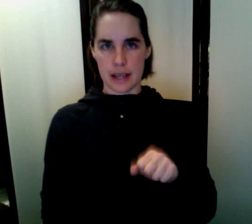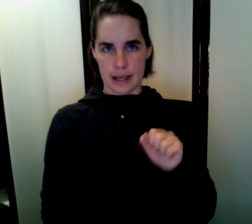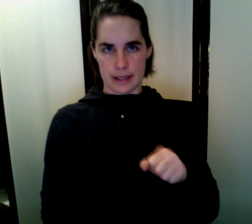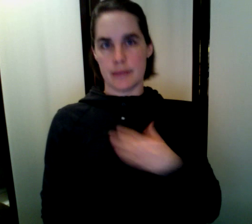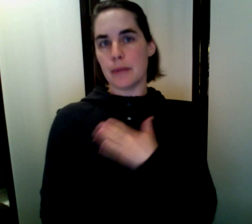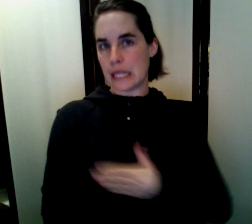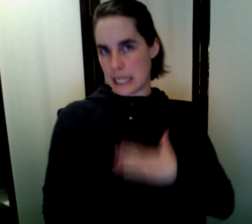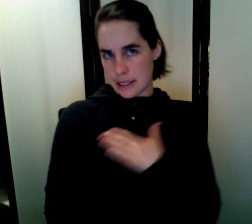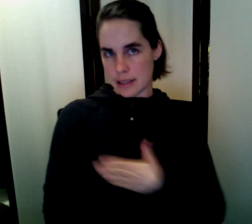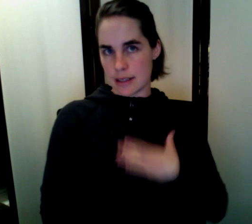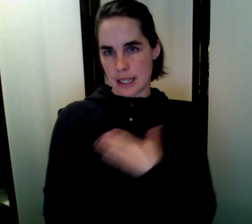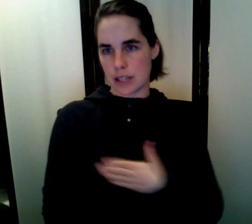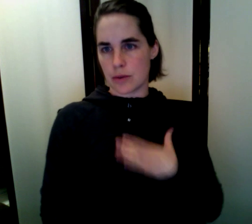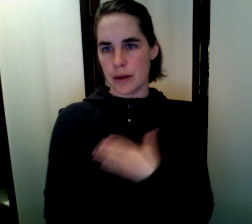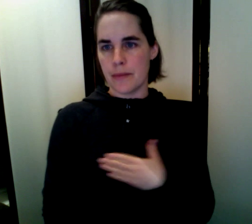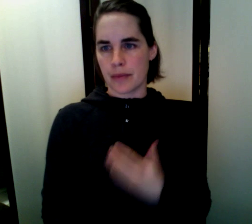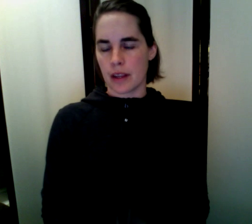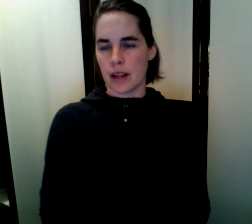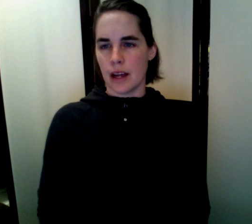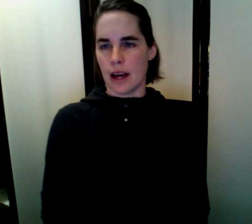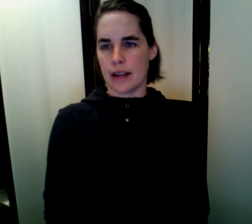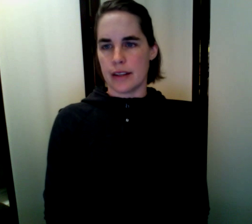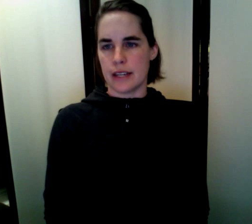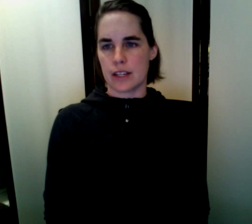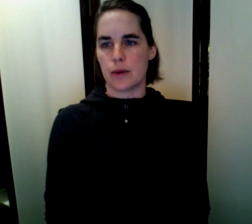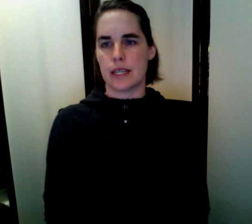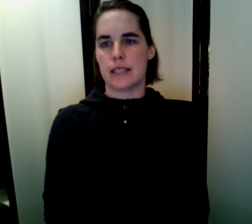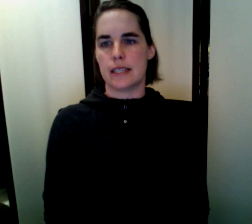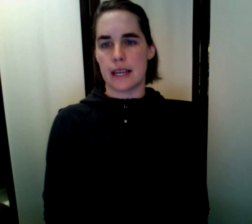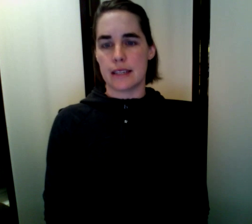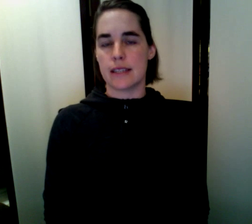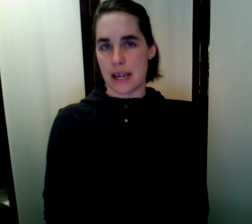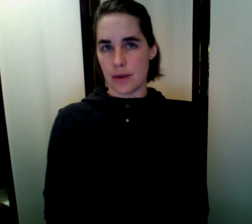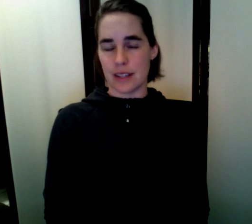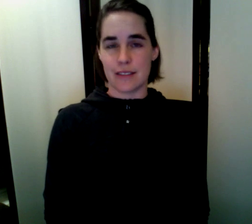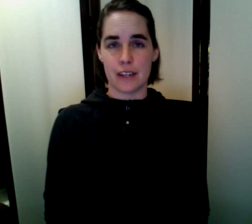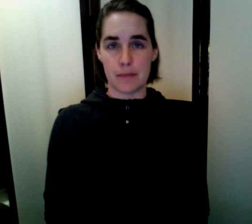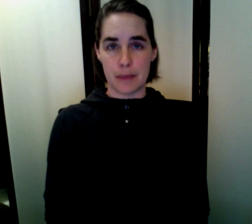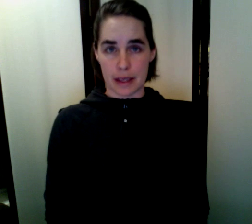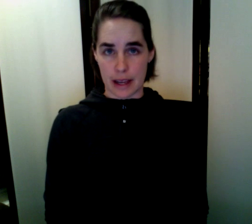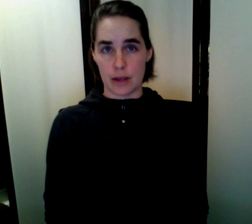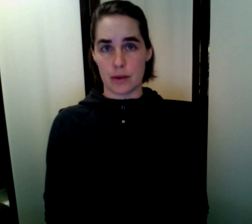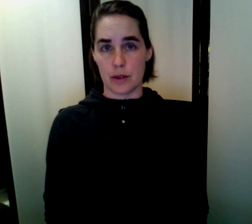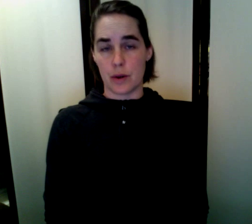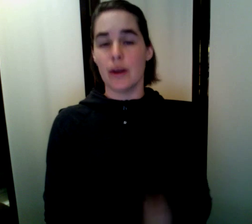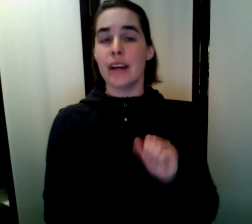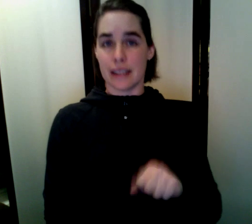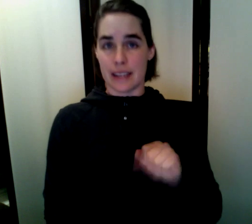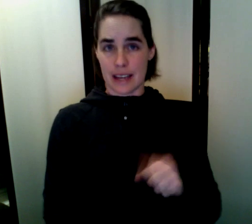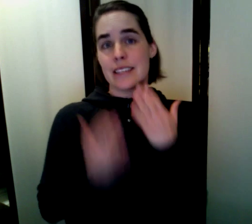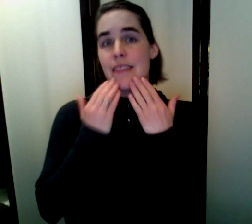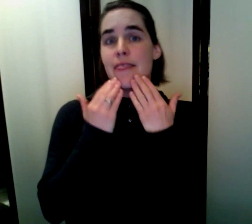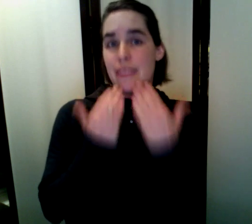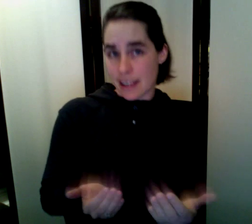Yes, please is the next one. The next one is yes, thank you, and it's a very big thank you. So, yes, thank